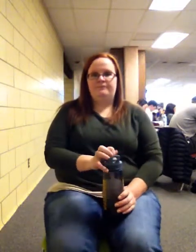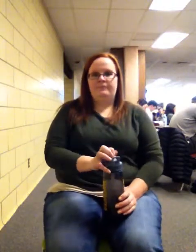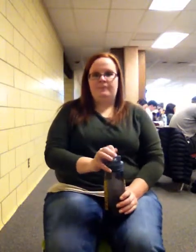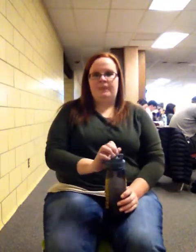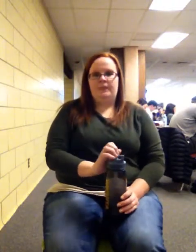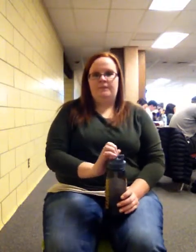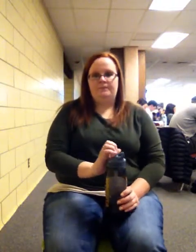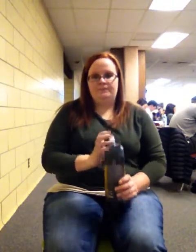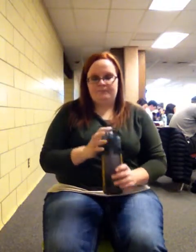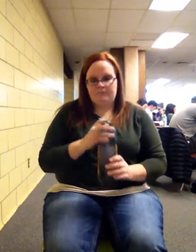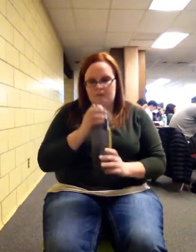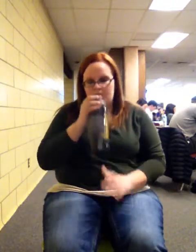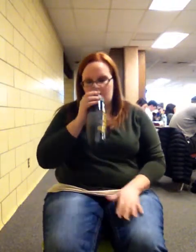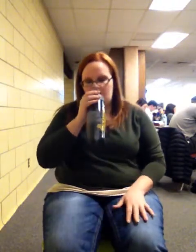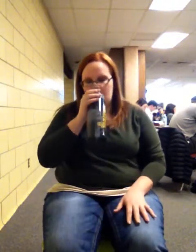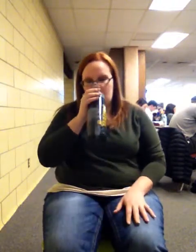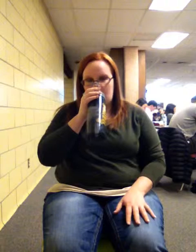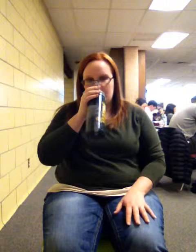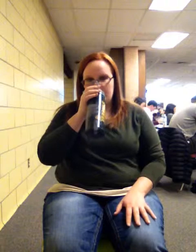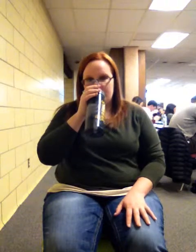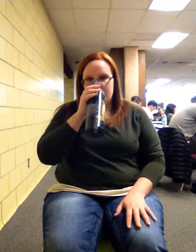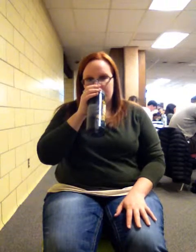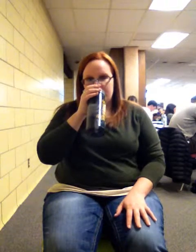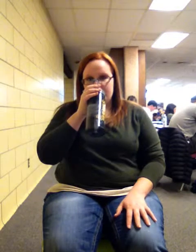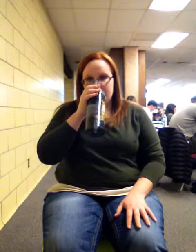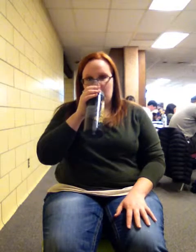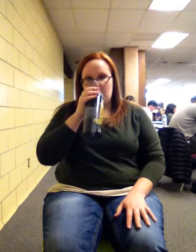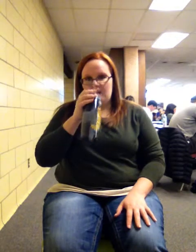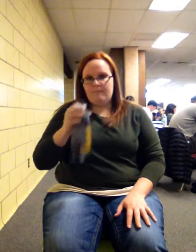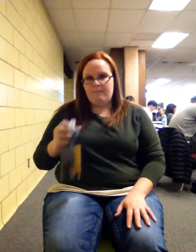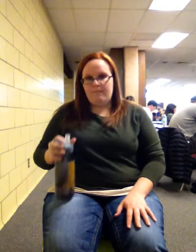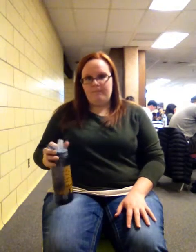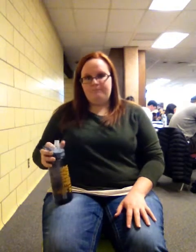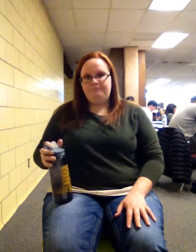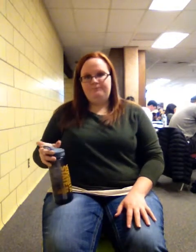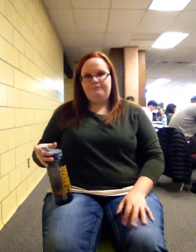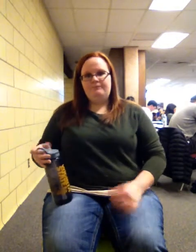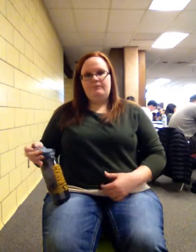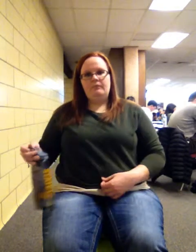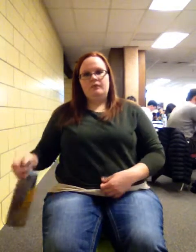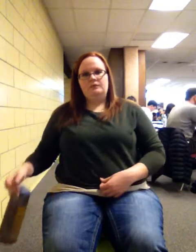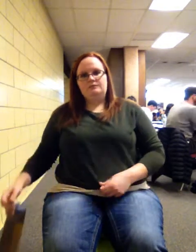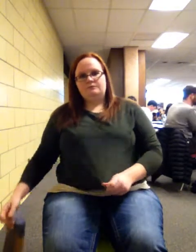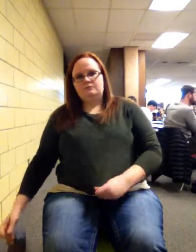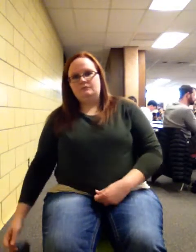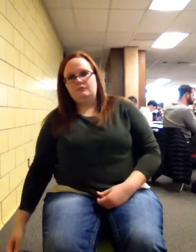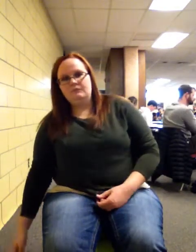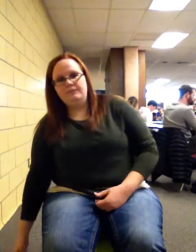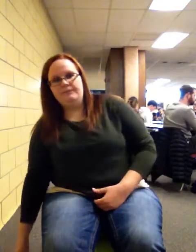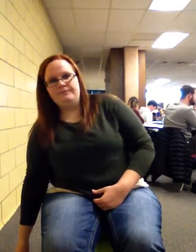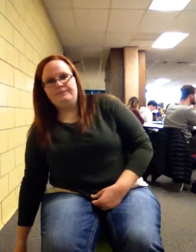What happens in the world of finance, and I kind of already alluded to this in another lecture, is